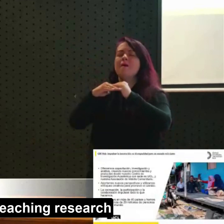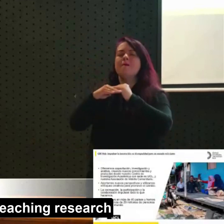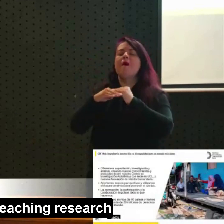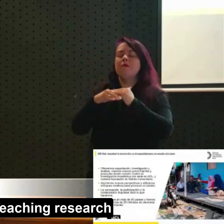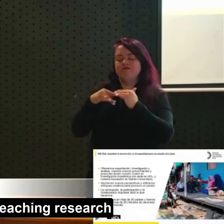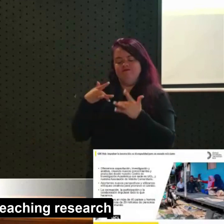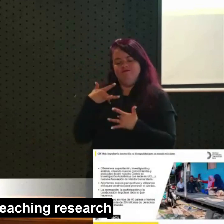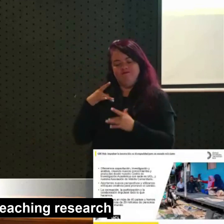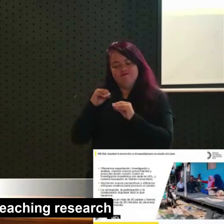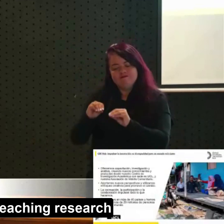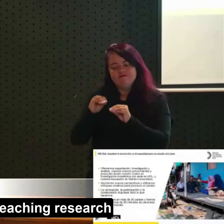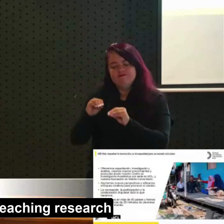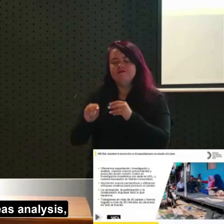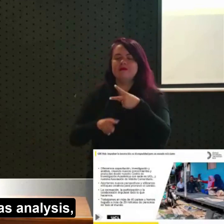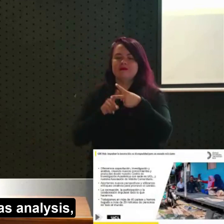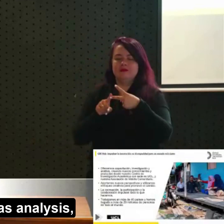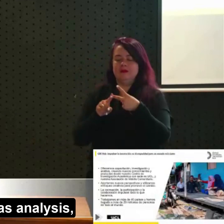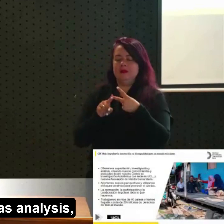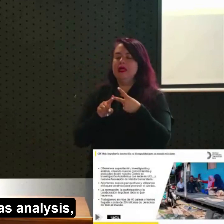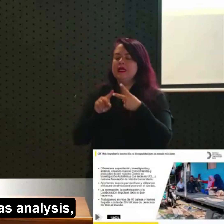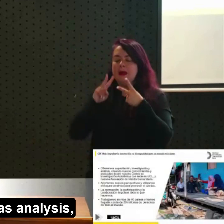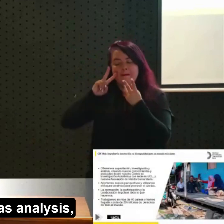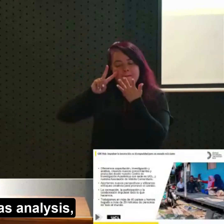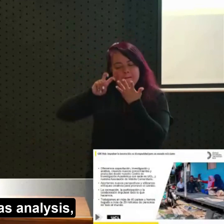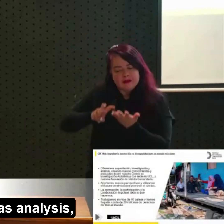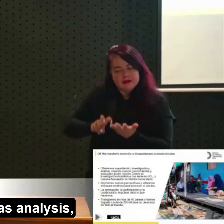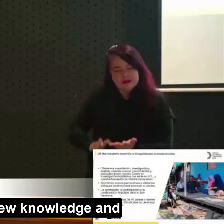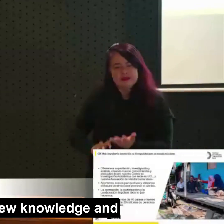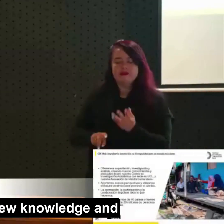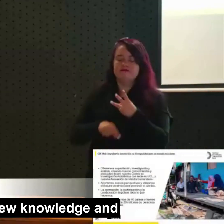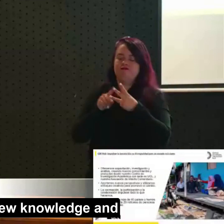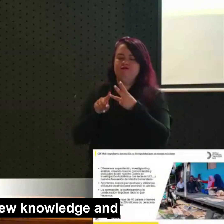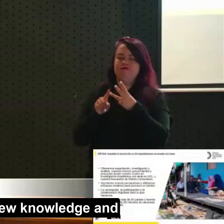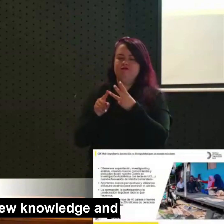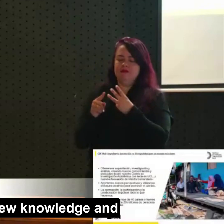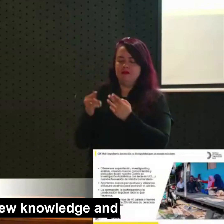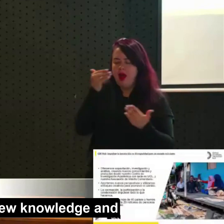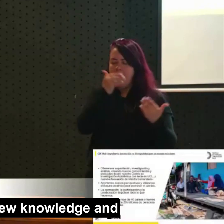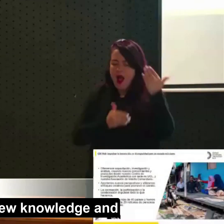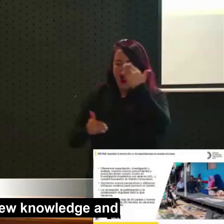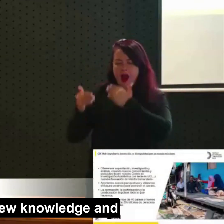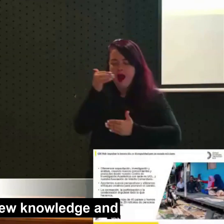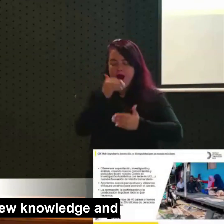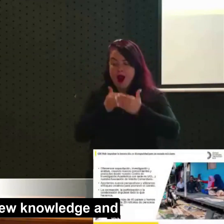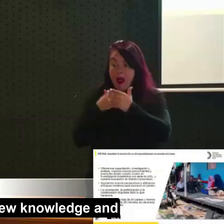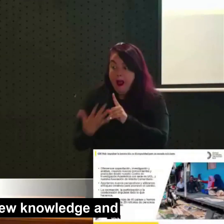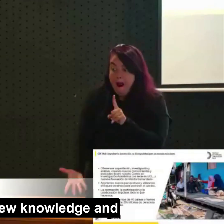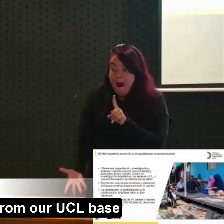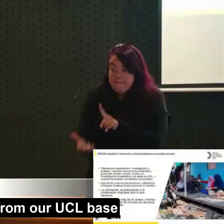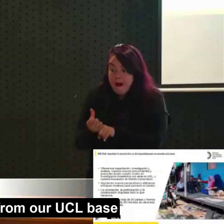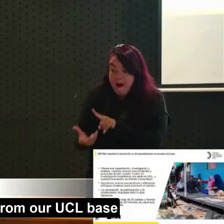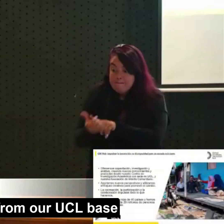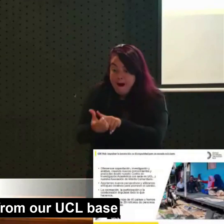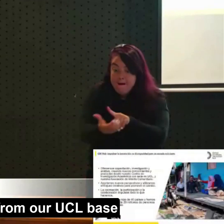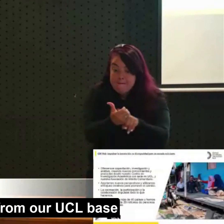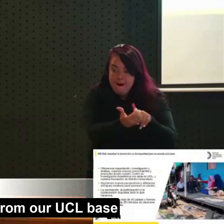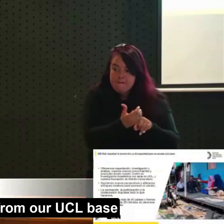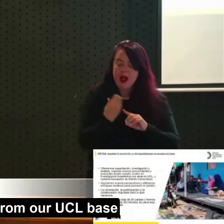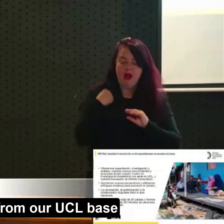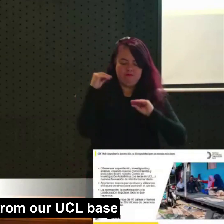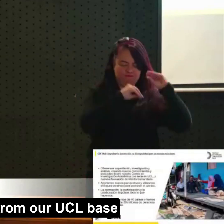offer teaching, research, ideas analysis, creating new knowledge and products from